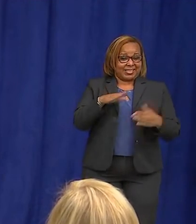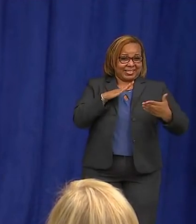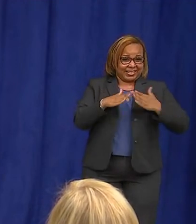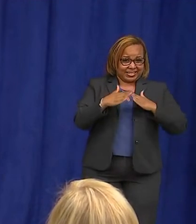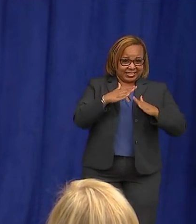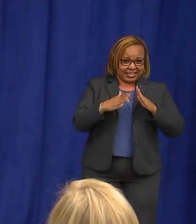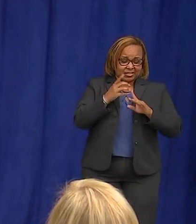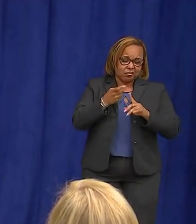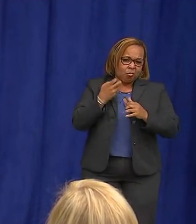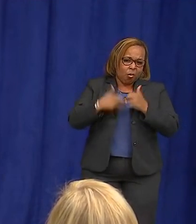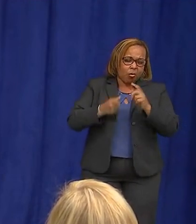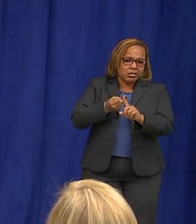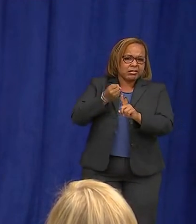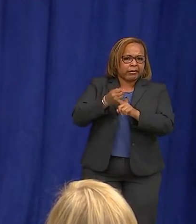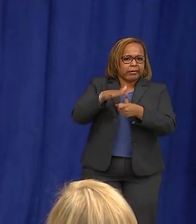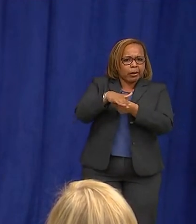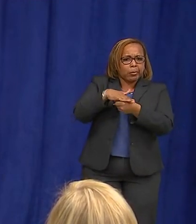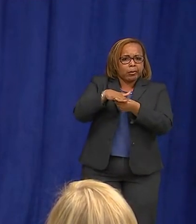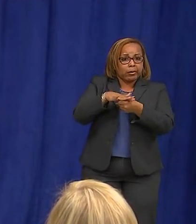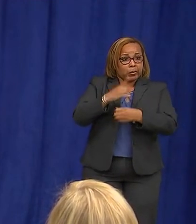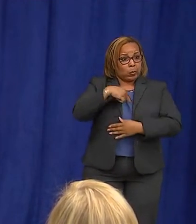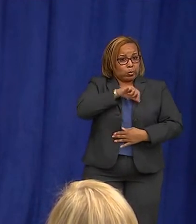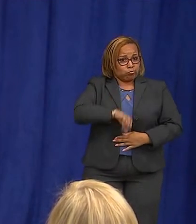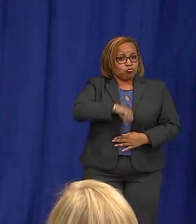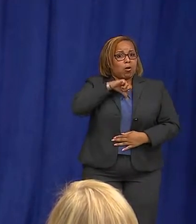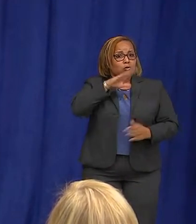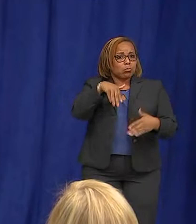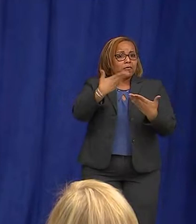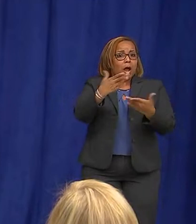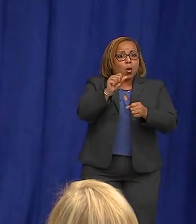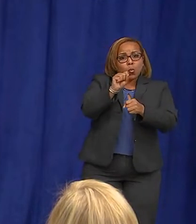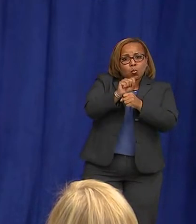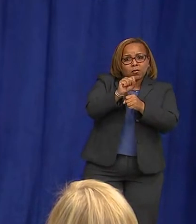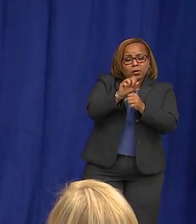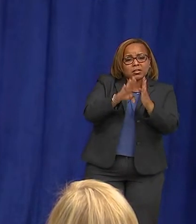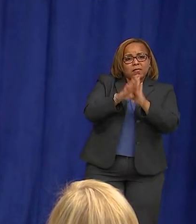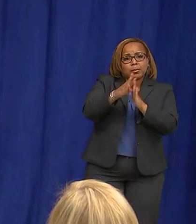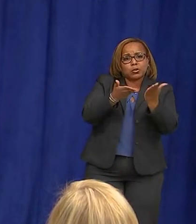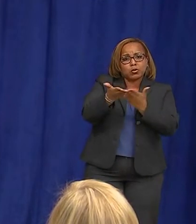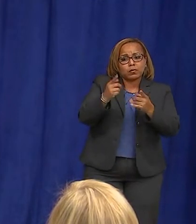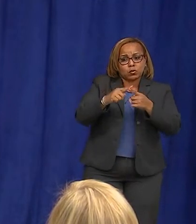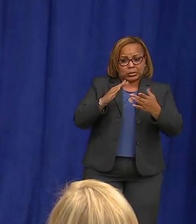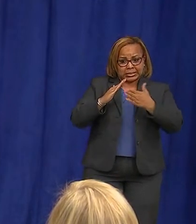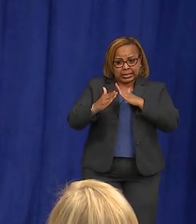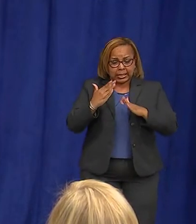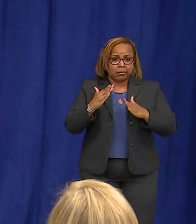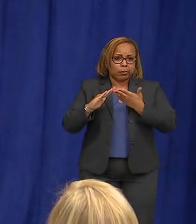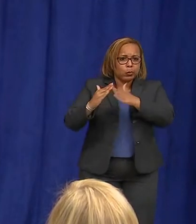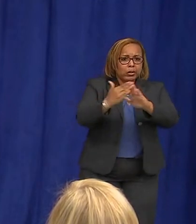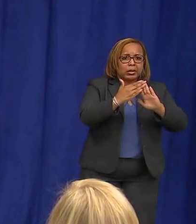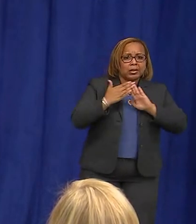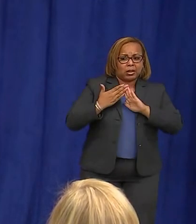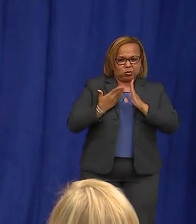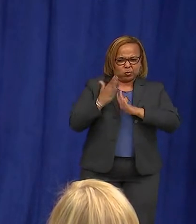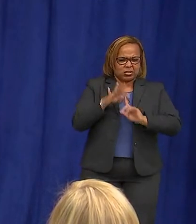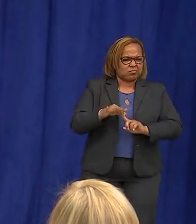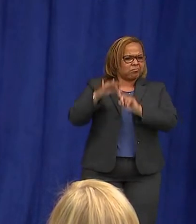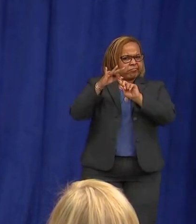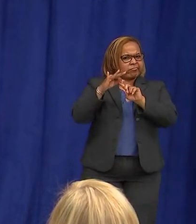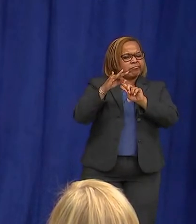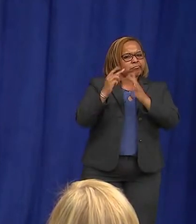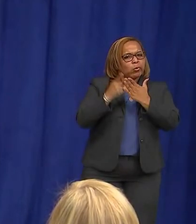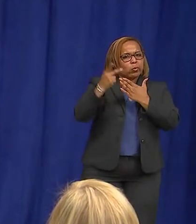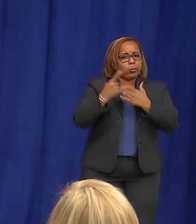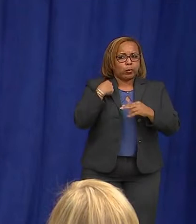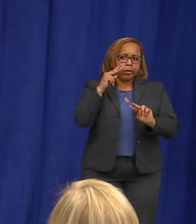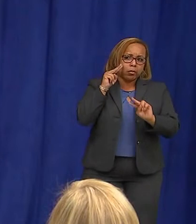city's hardest hit neighborhoods. We at the partnership are proud to provide workforce development services to our city and communities through this unique initiative, and